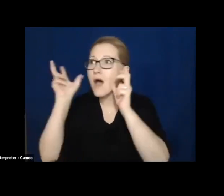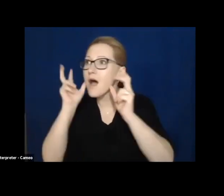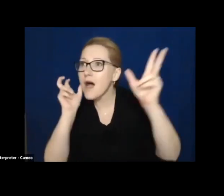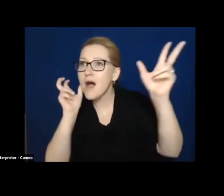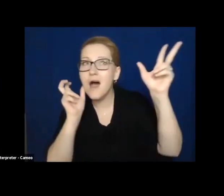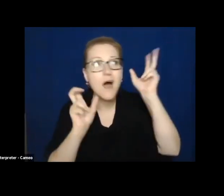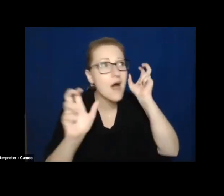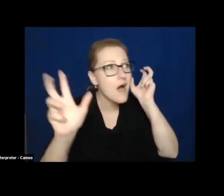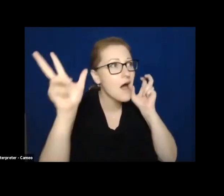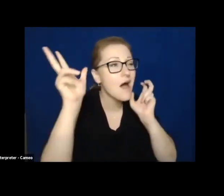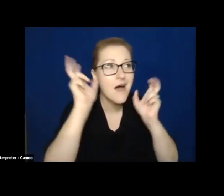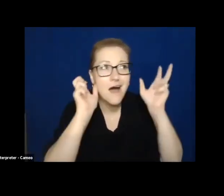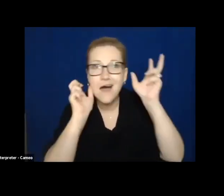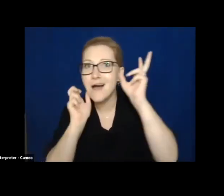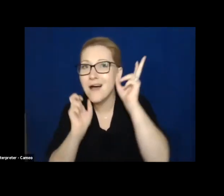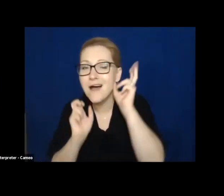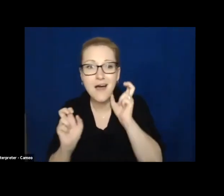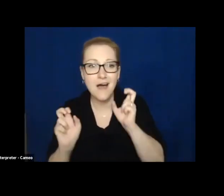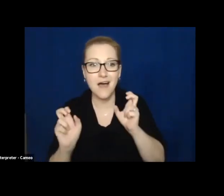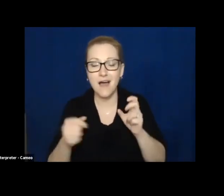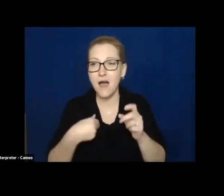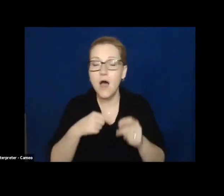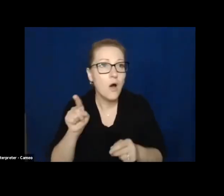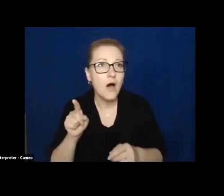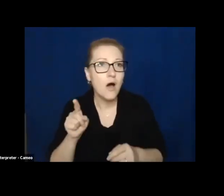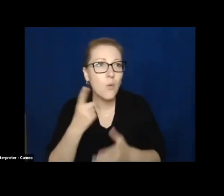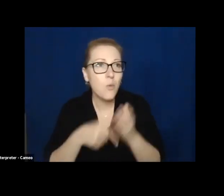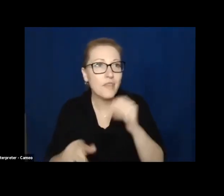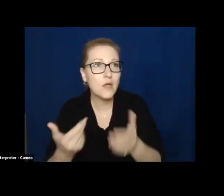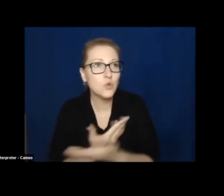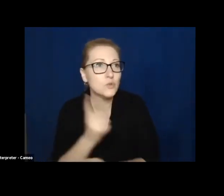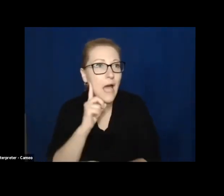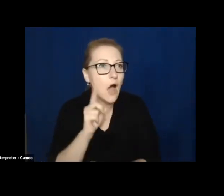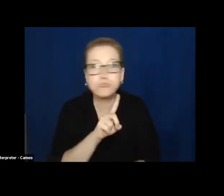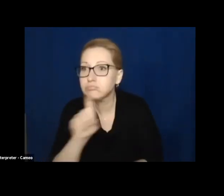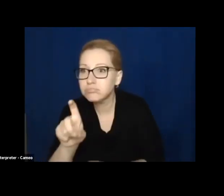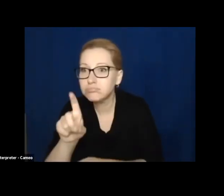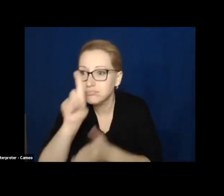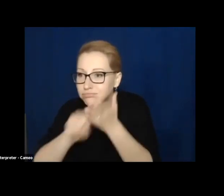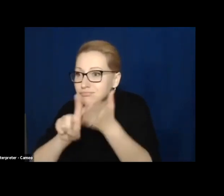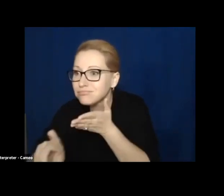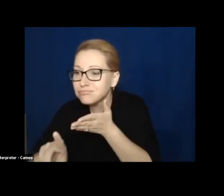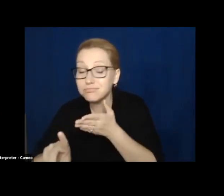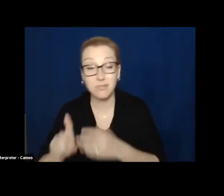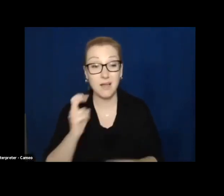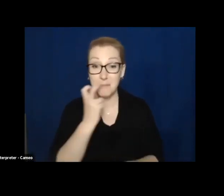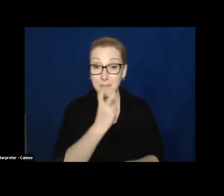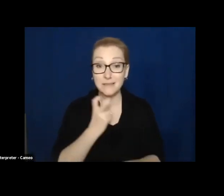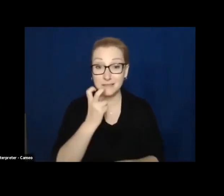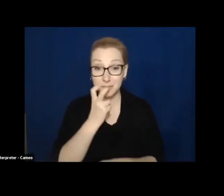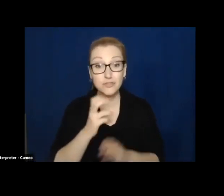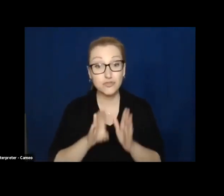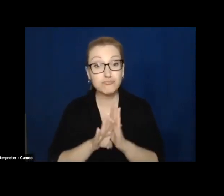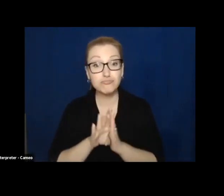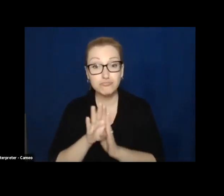sound? And I would go and find out what it was. It was just so much fun. My speech began to become more clear. I could